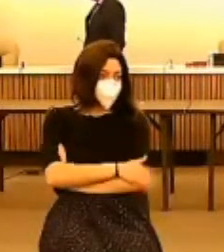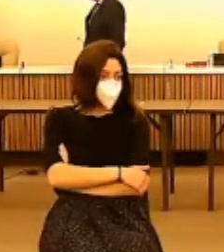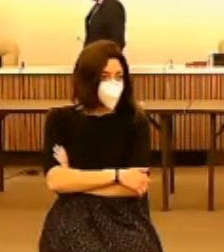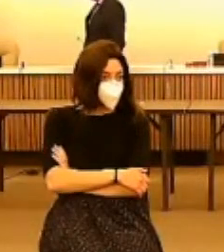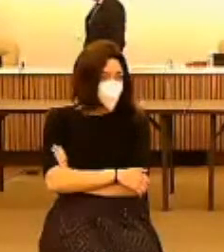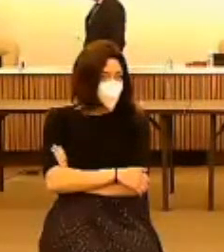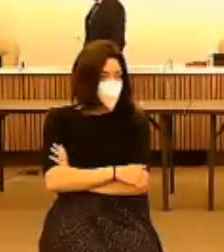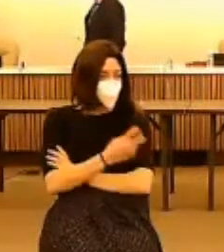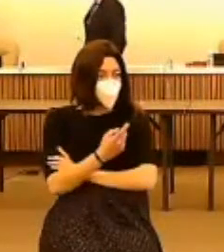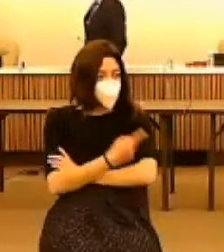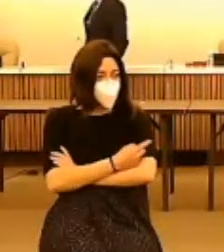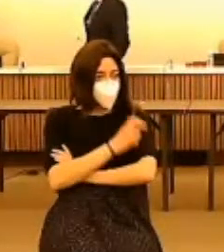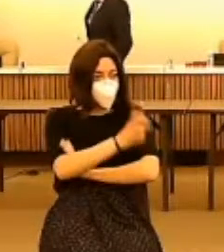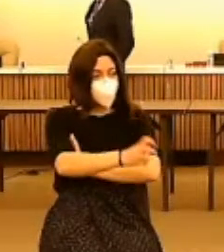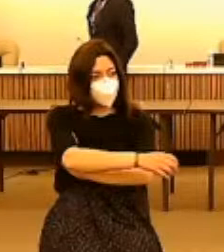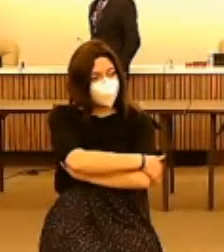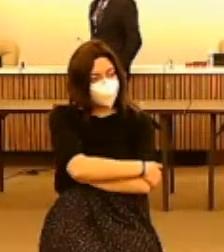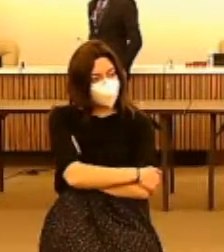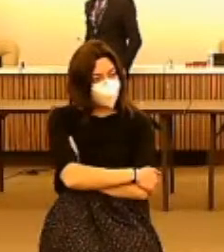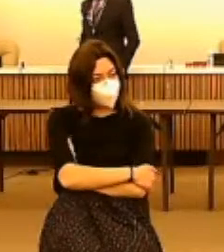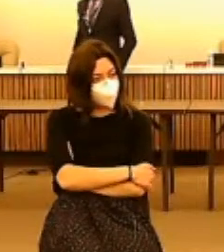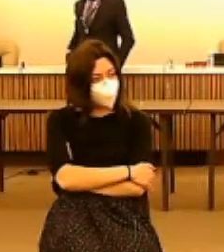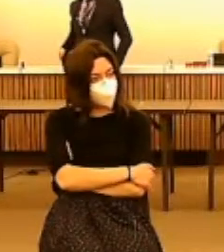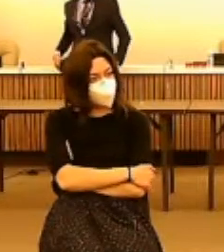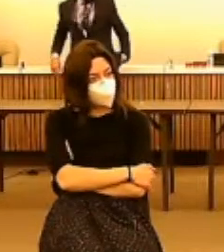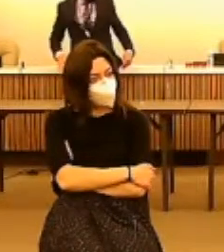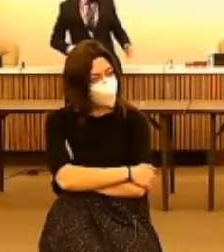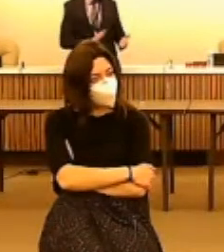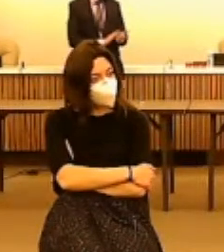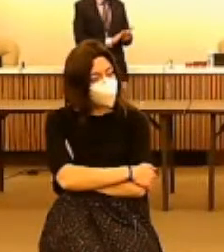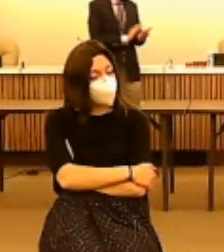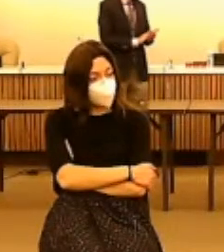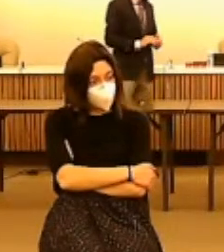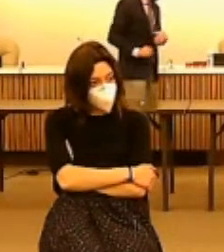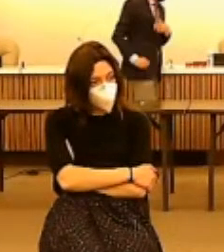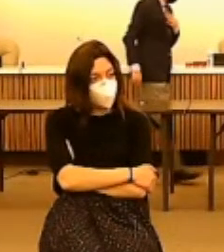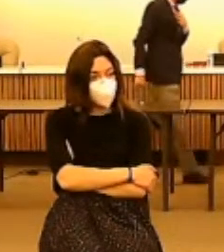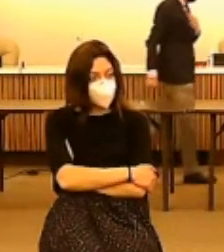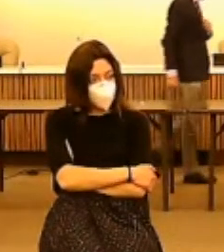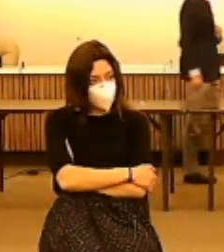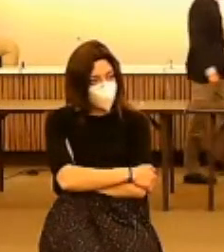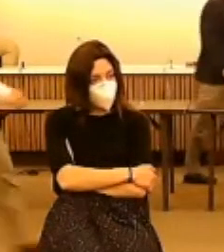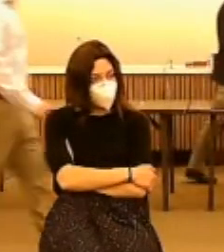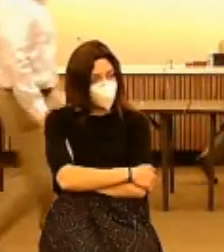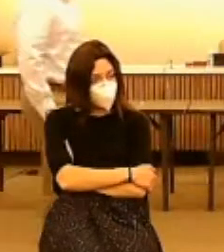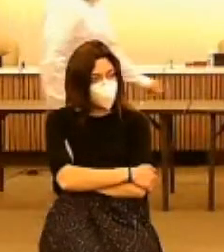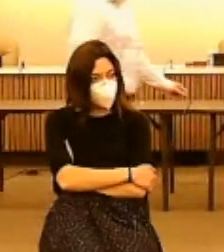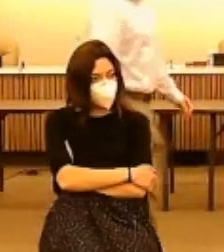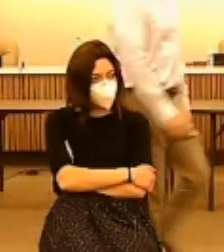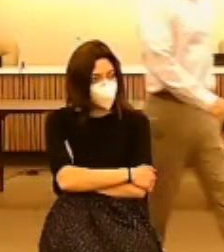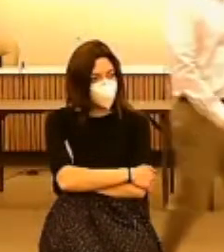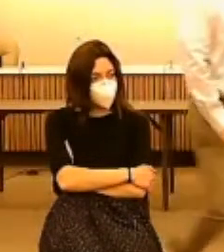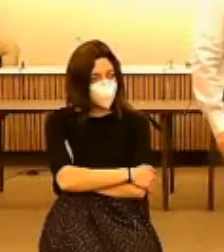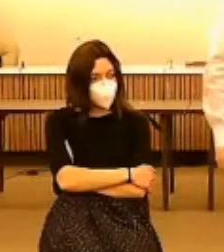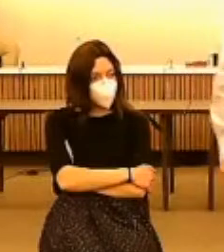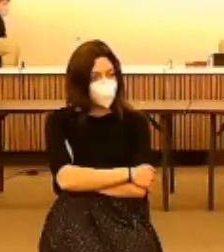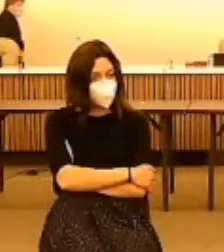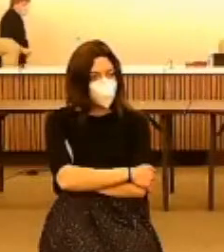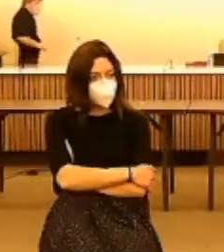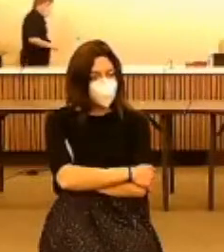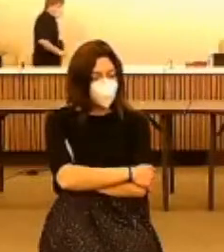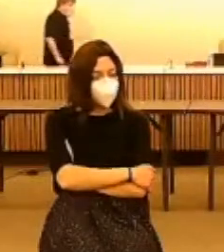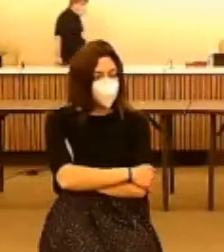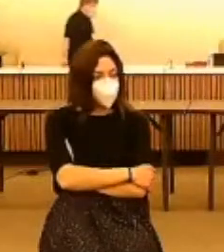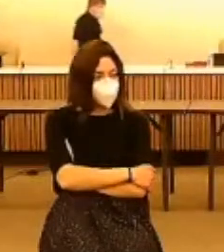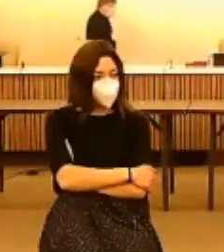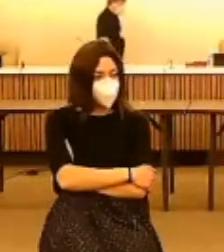as Monte Elbon's. Oh, so I just get a beer, my wife gets a Yeah. I don't, They've gotten ridiculous.